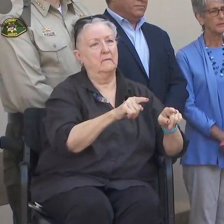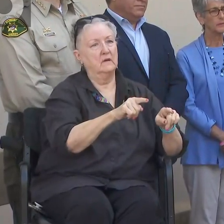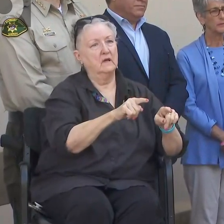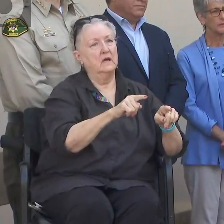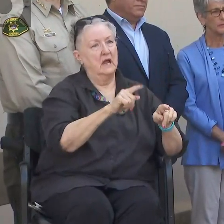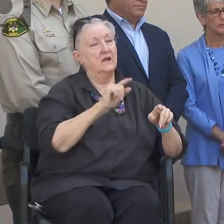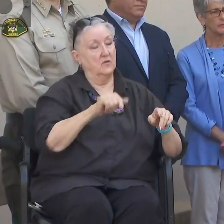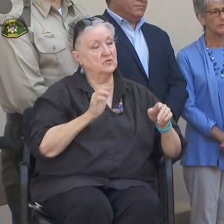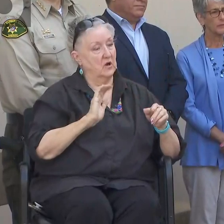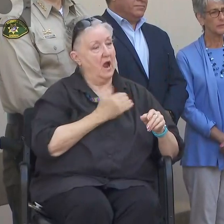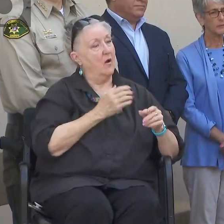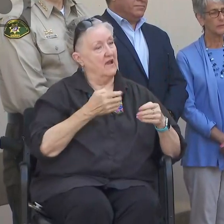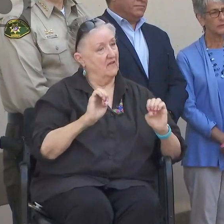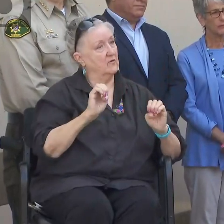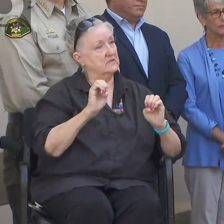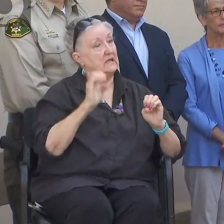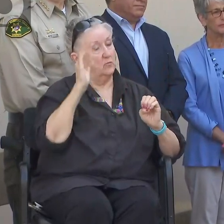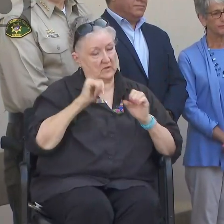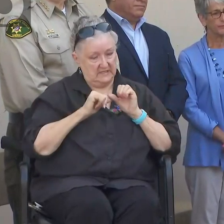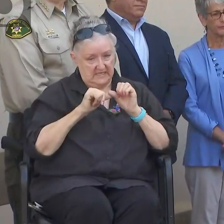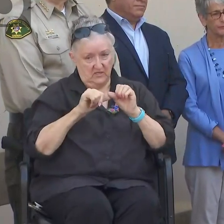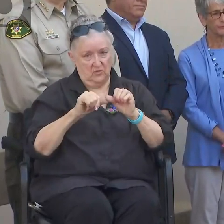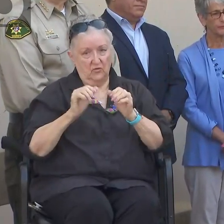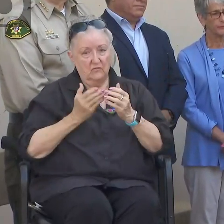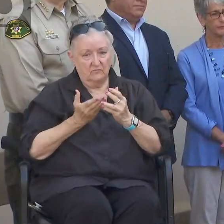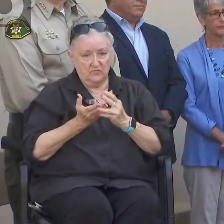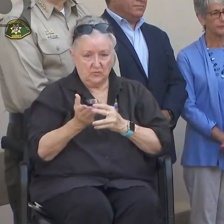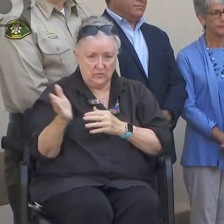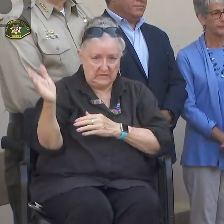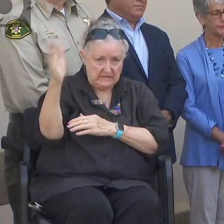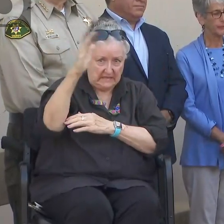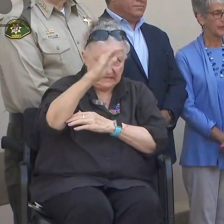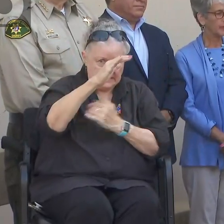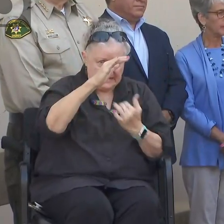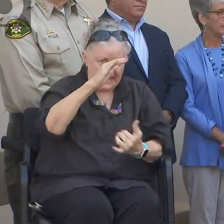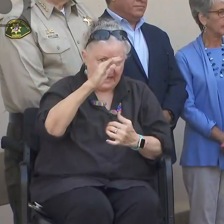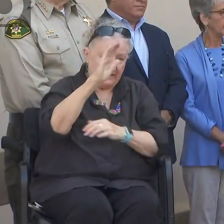now, and they will continue through the night and into the morning. Thank you.